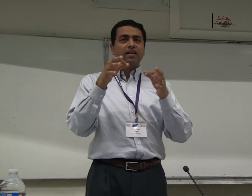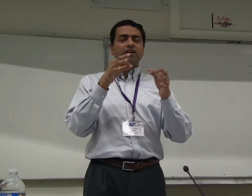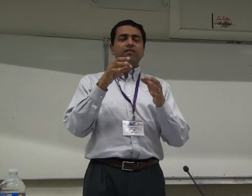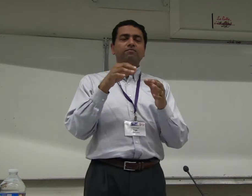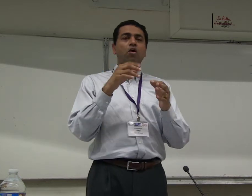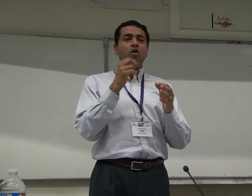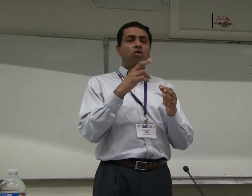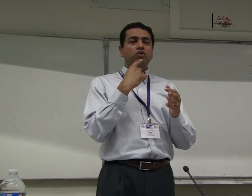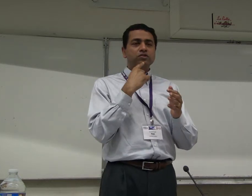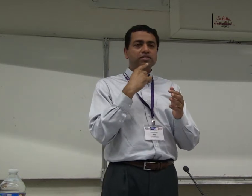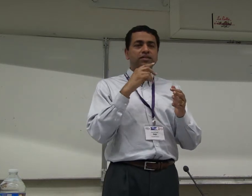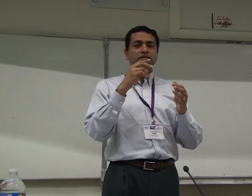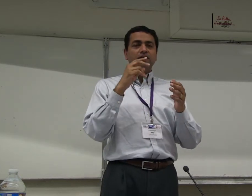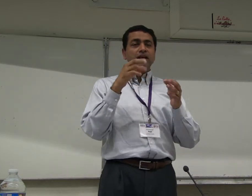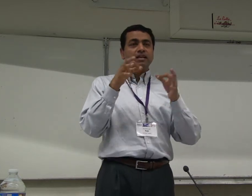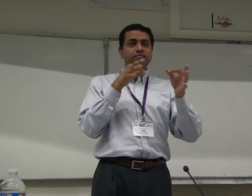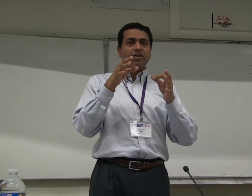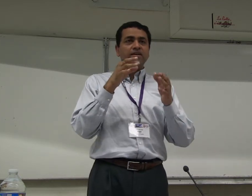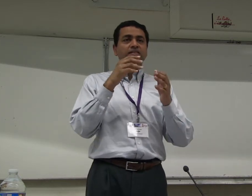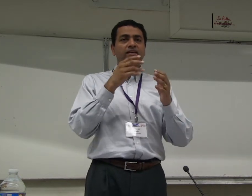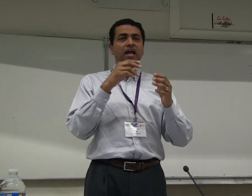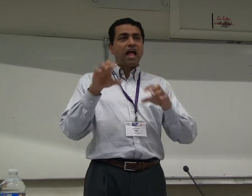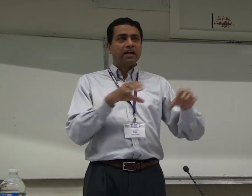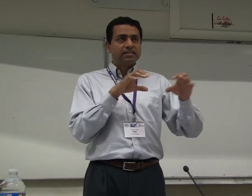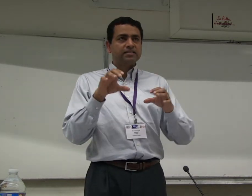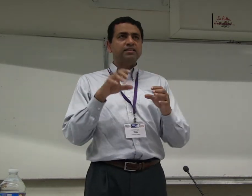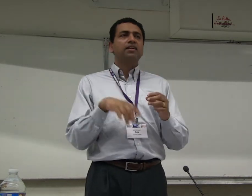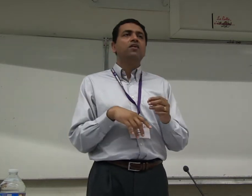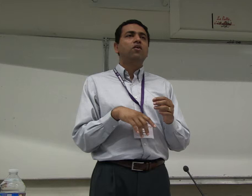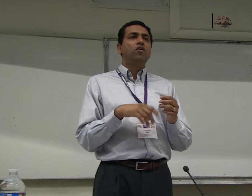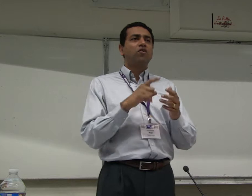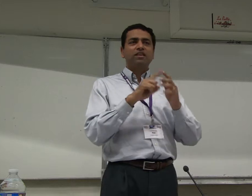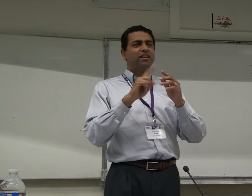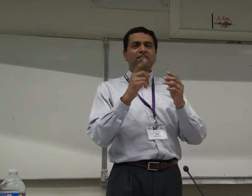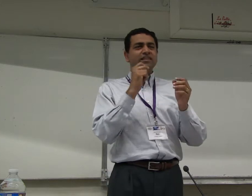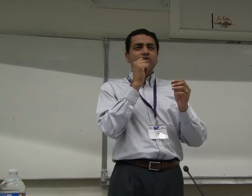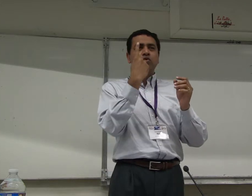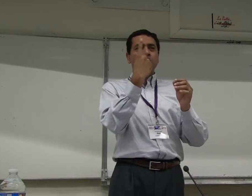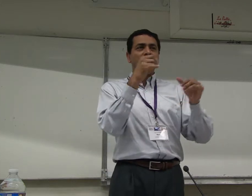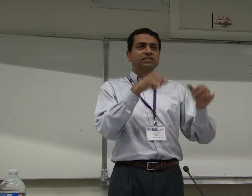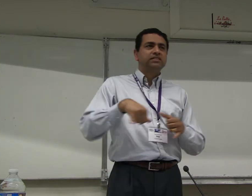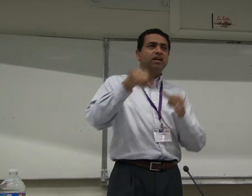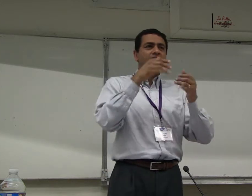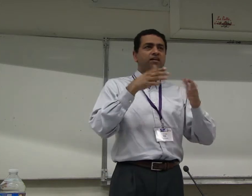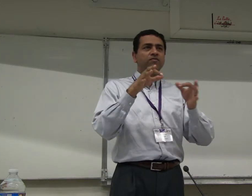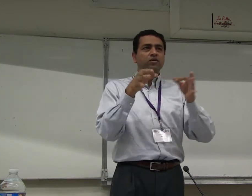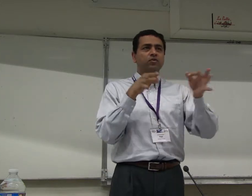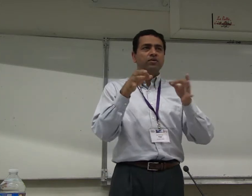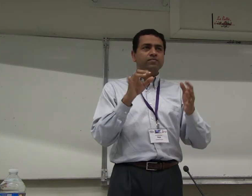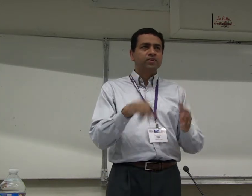And then another way to describe this would be thud, or you can describe the action. There's not one standard